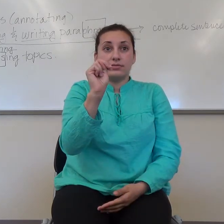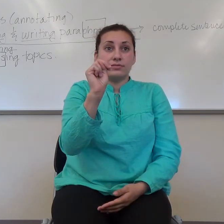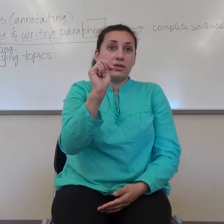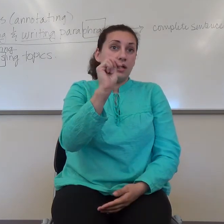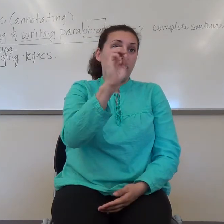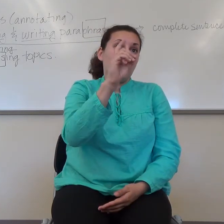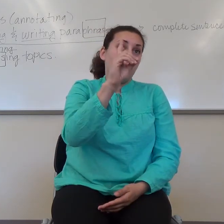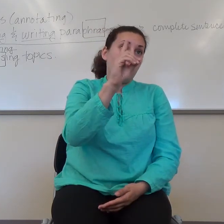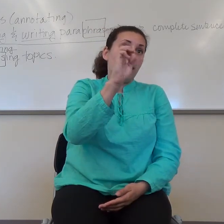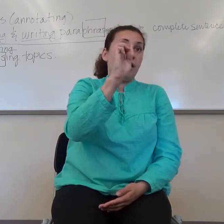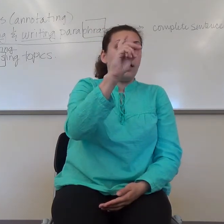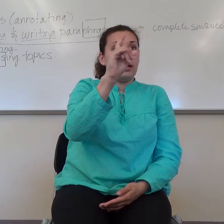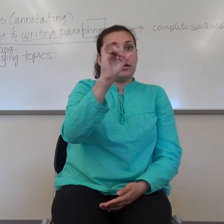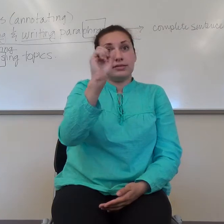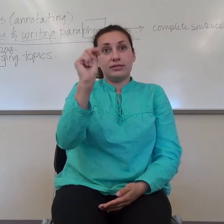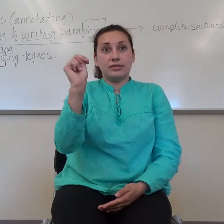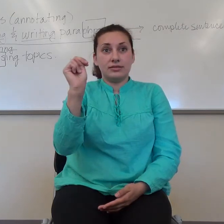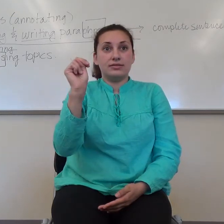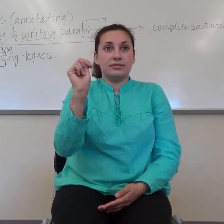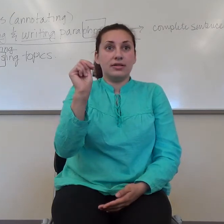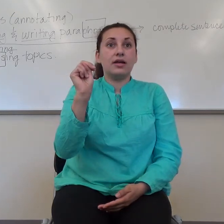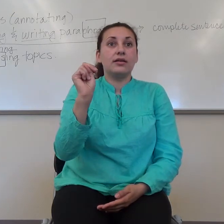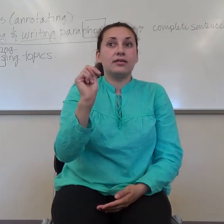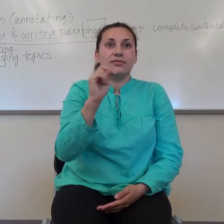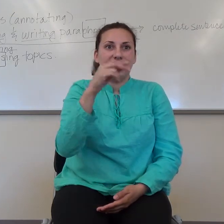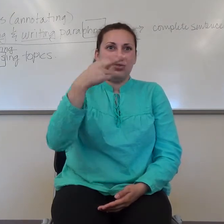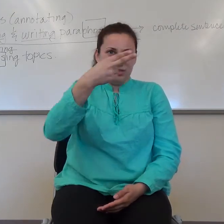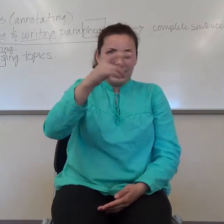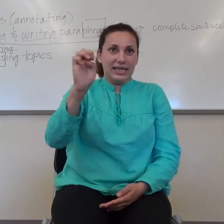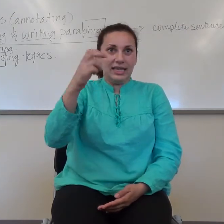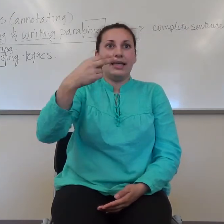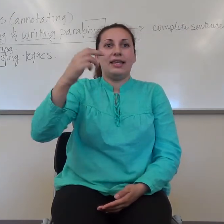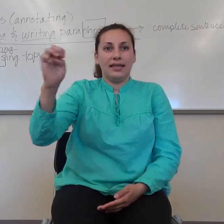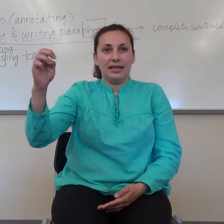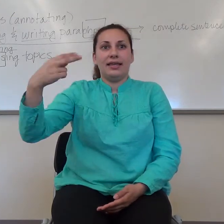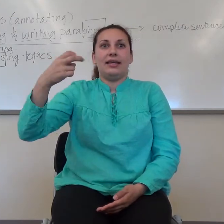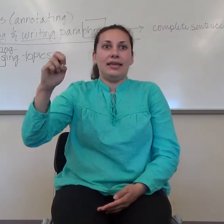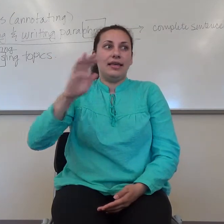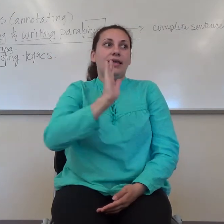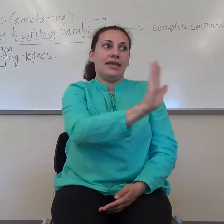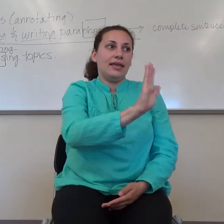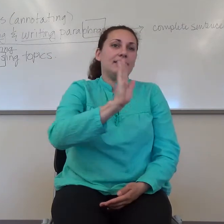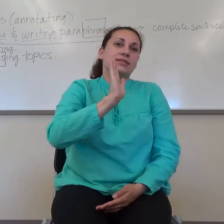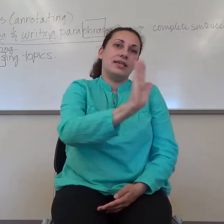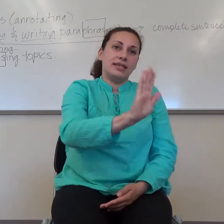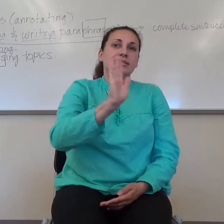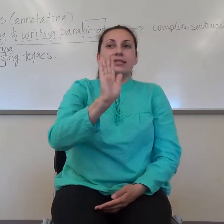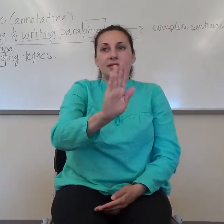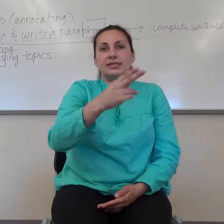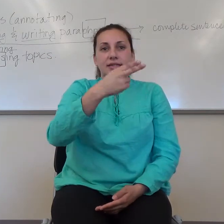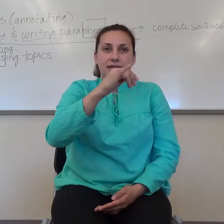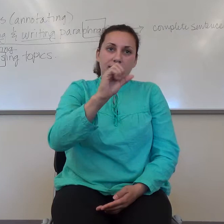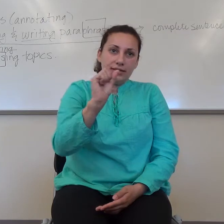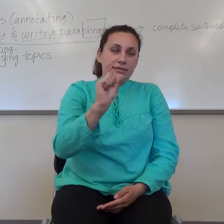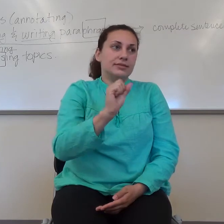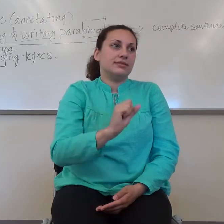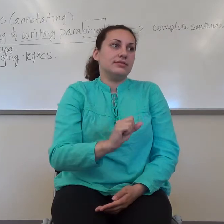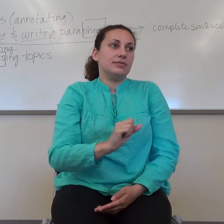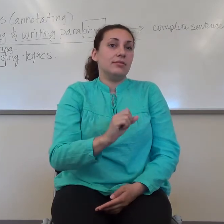Edison, and all the he's, he and his, okay? But we also see